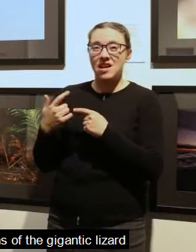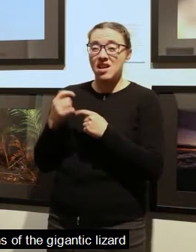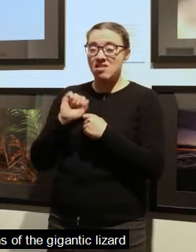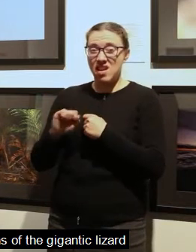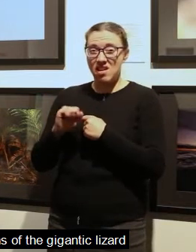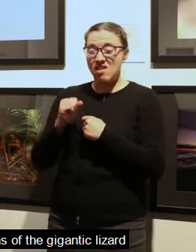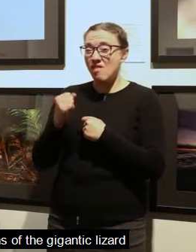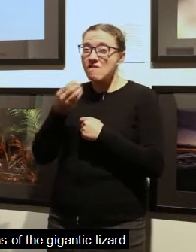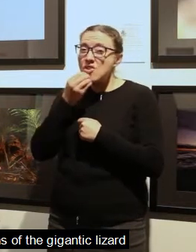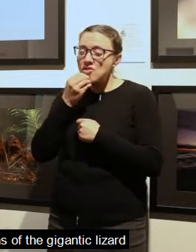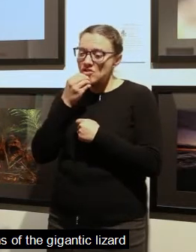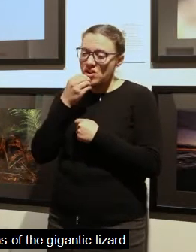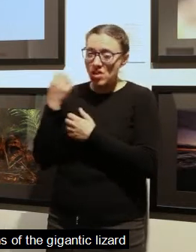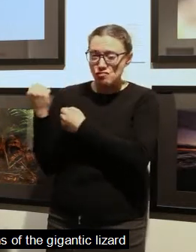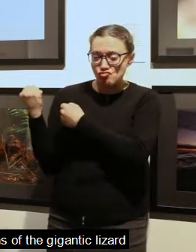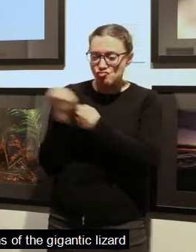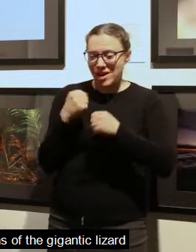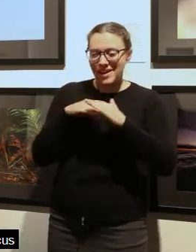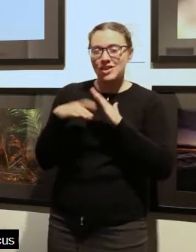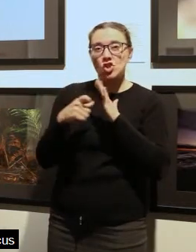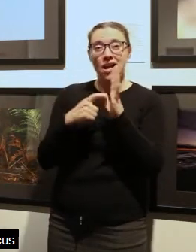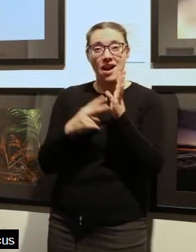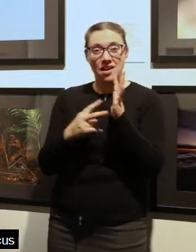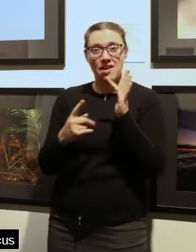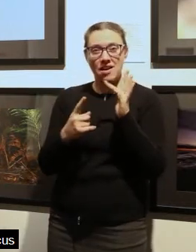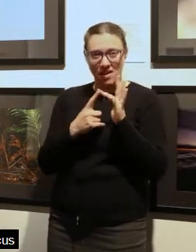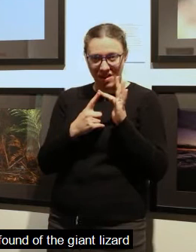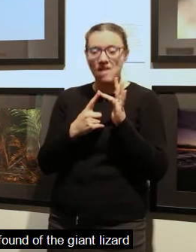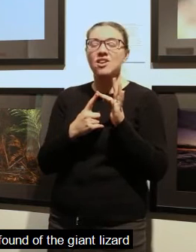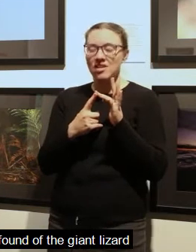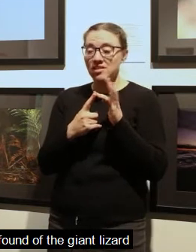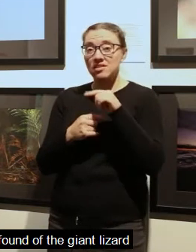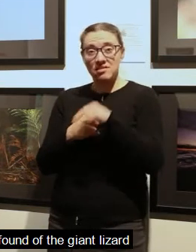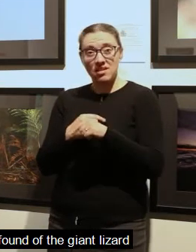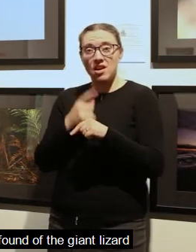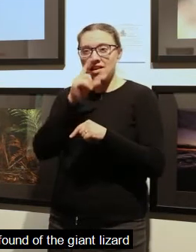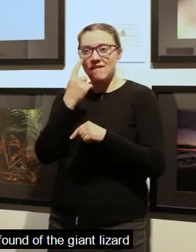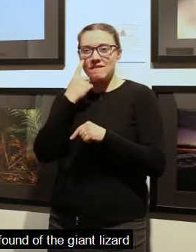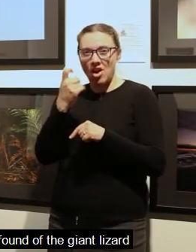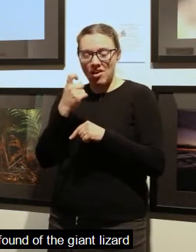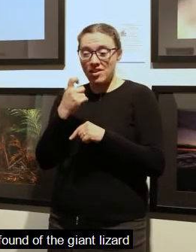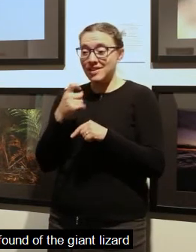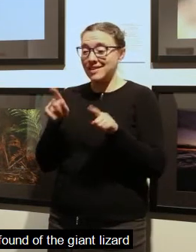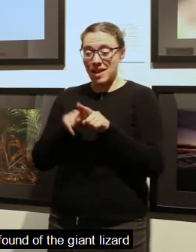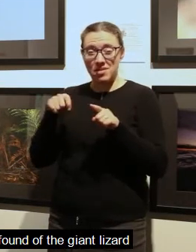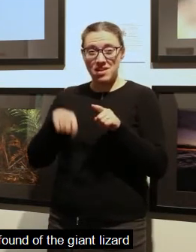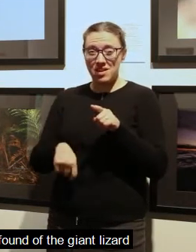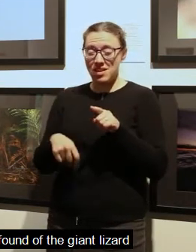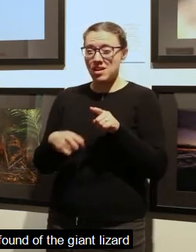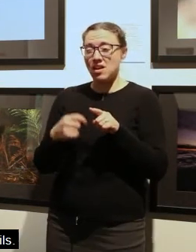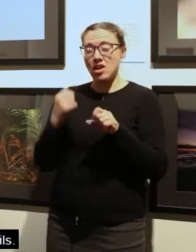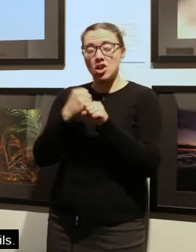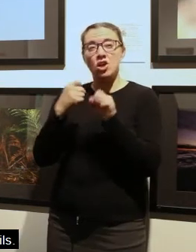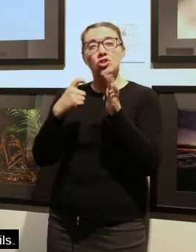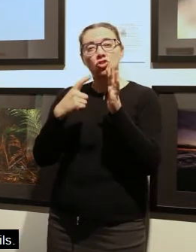in the remains of the gigantic lizard Varanus priscus, and it's the only fossil we've ever found of the giant